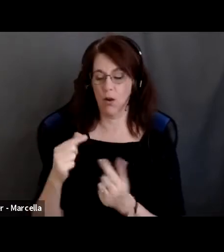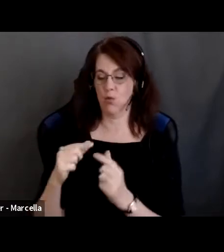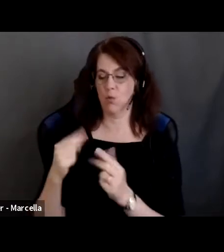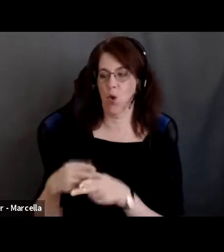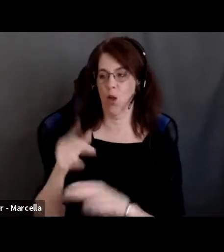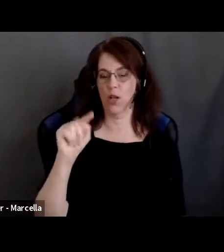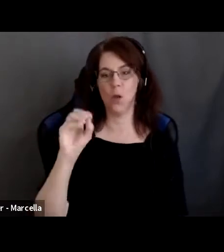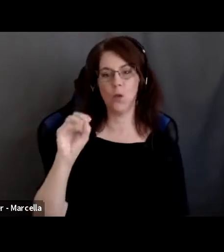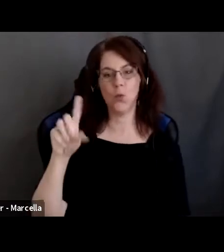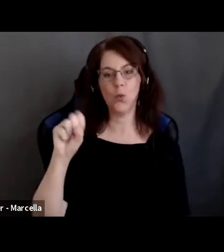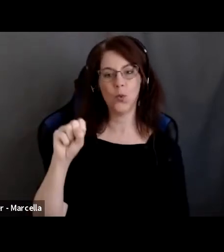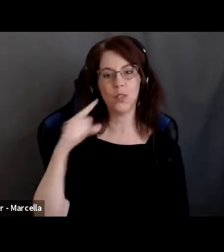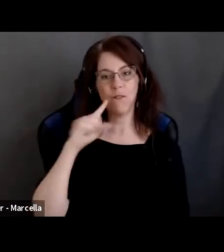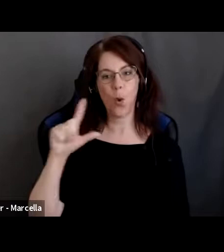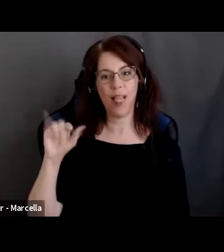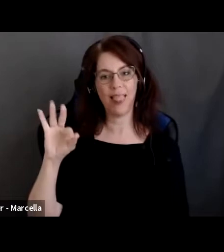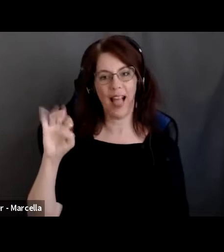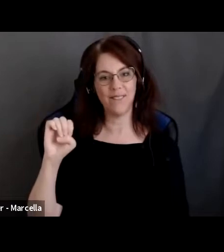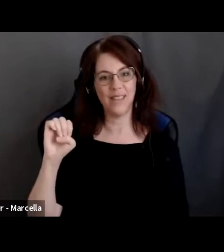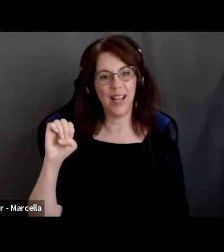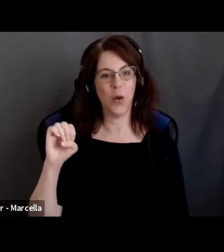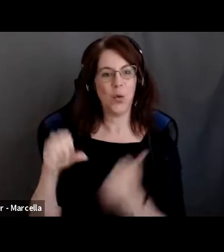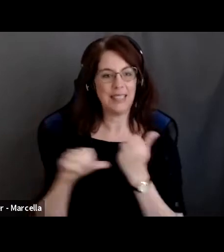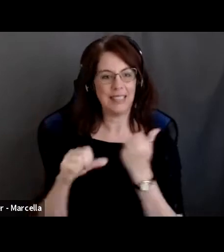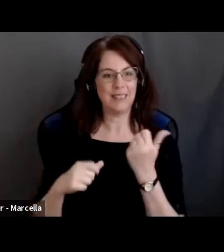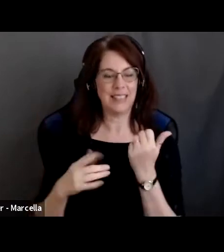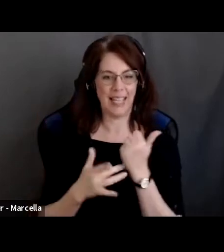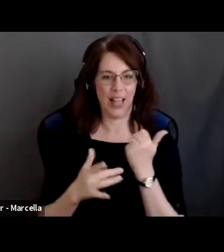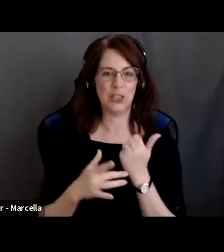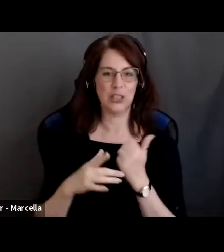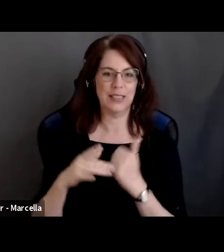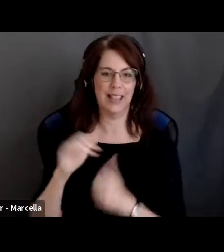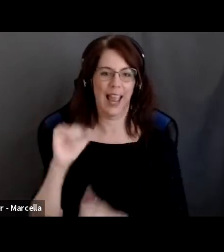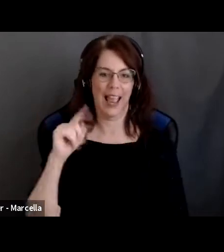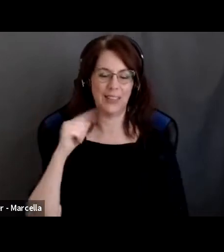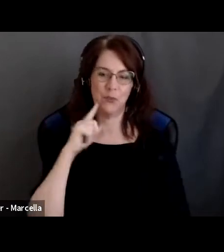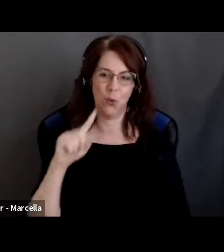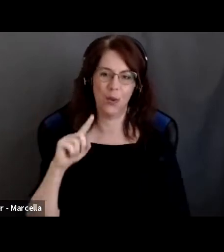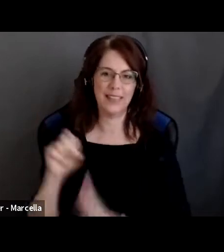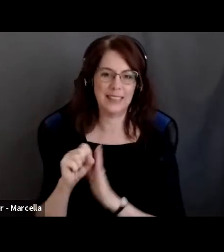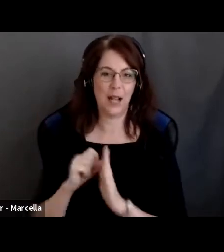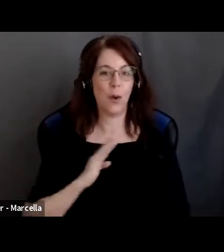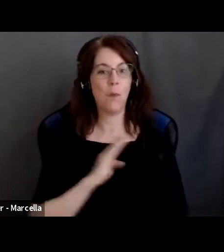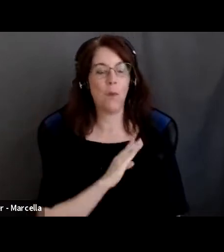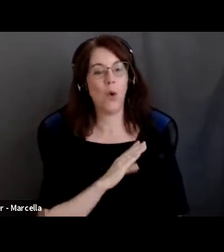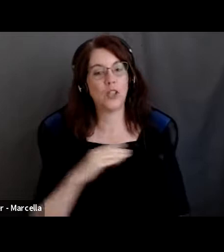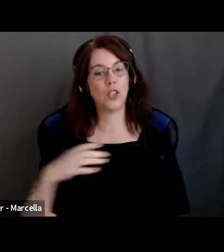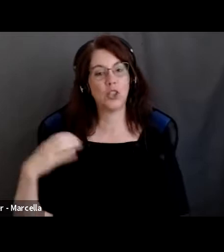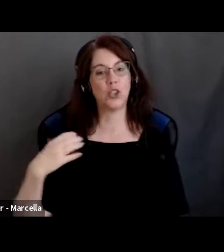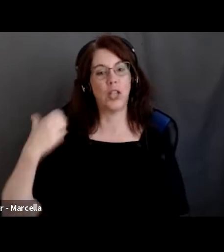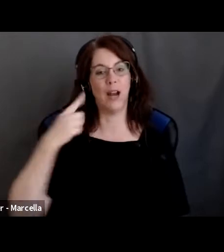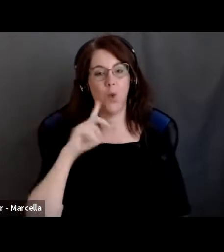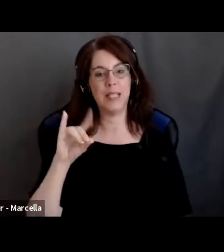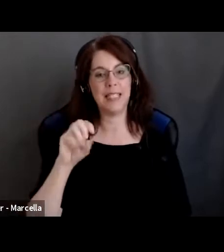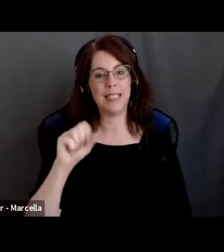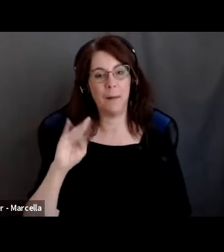We're the Assistive Technology Act program for the state. I also have the pleasure of being the board chair for Disability Link, the